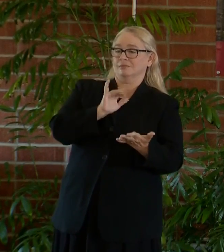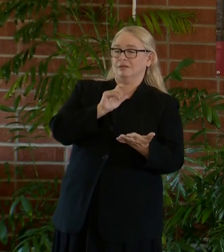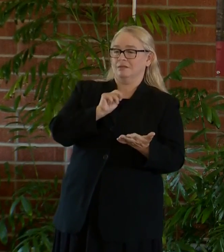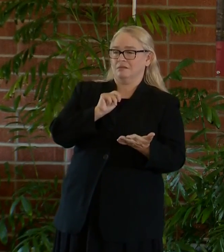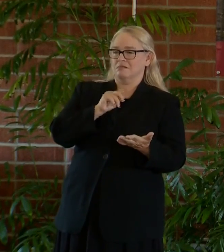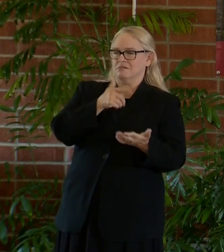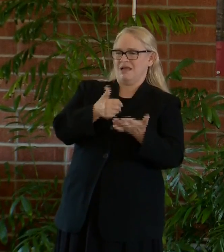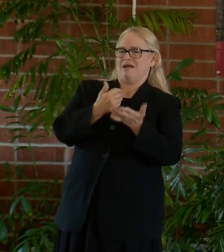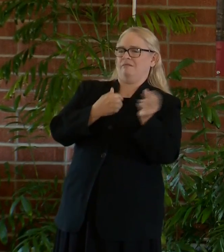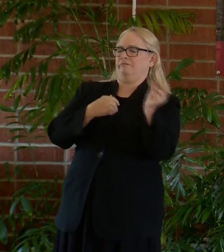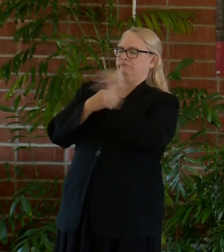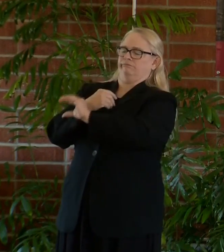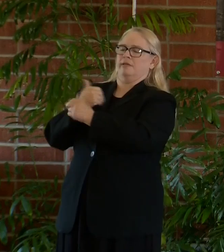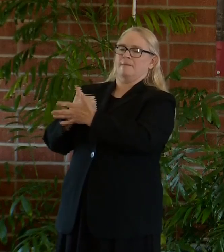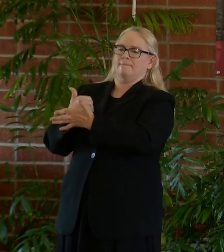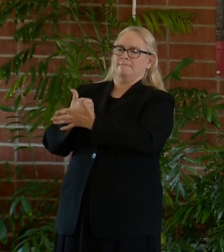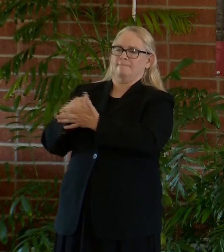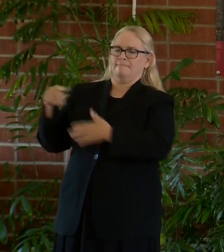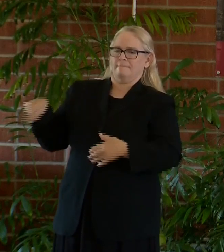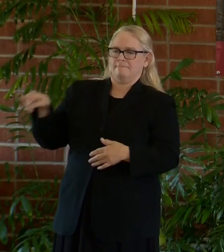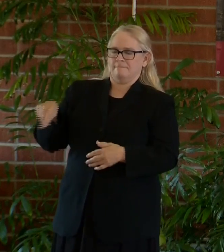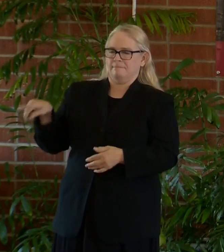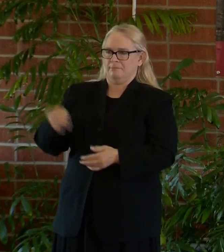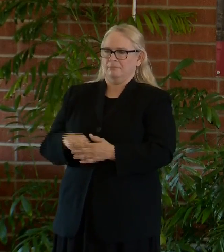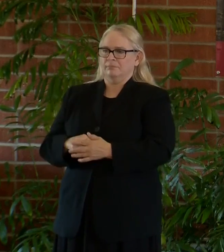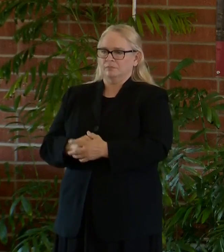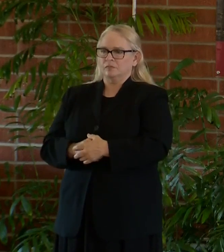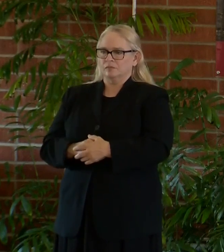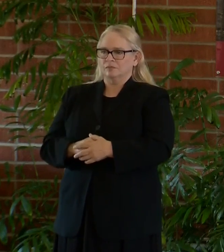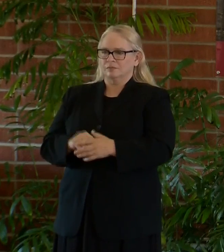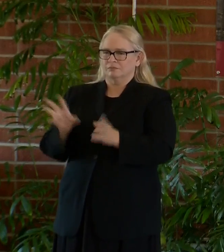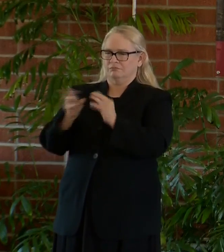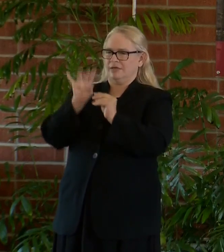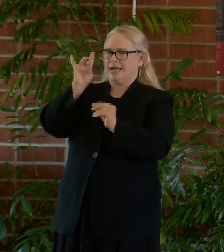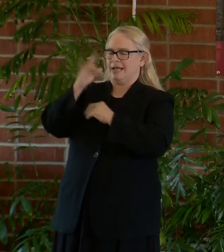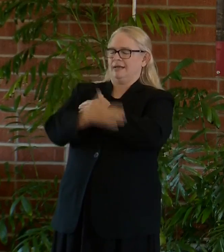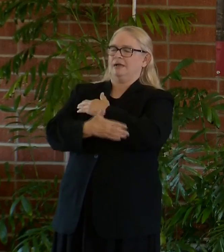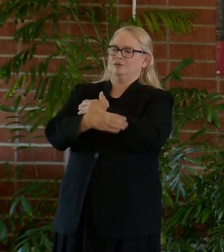in addition to that, we continue to work to try to